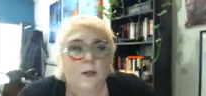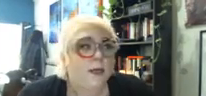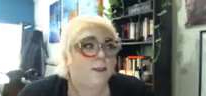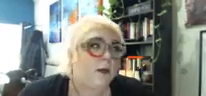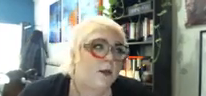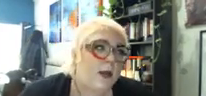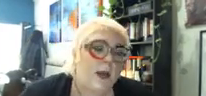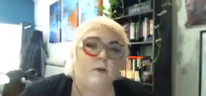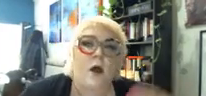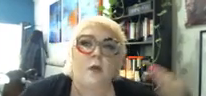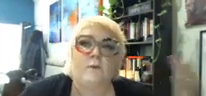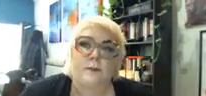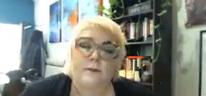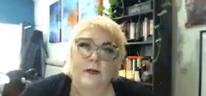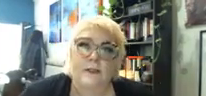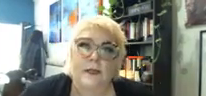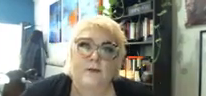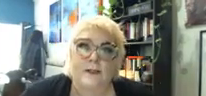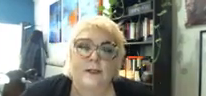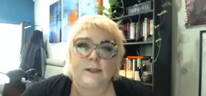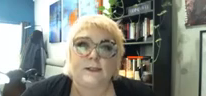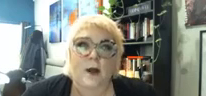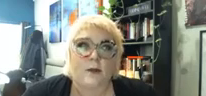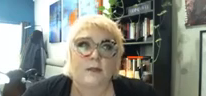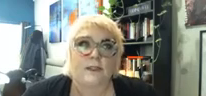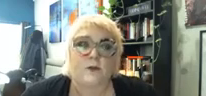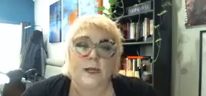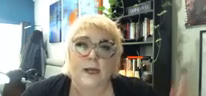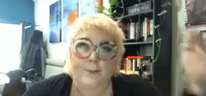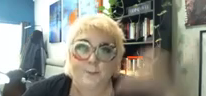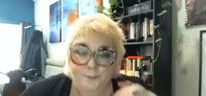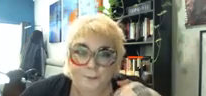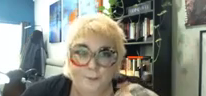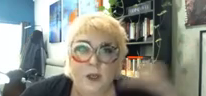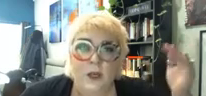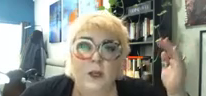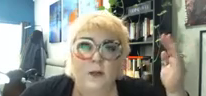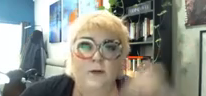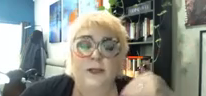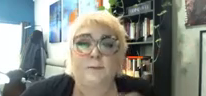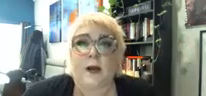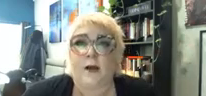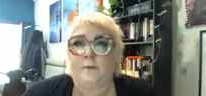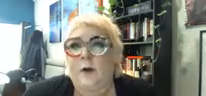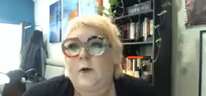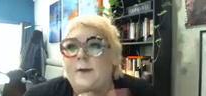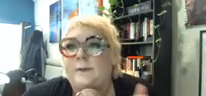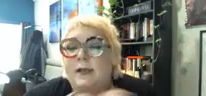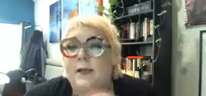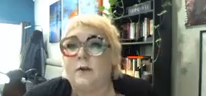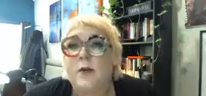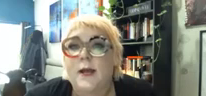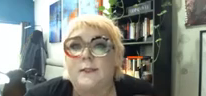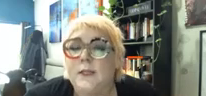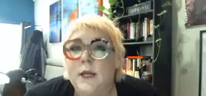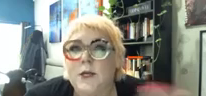the concern that i have with law enforcement first interventions is that all of the screening for these um programs